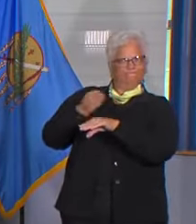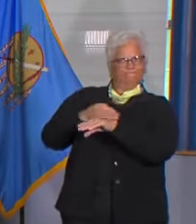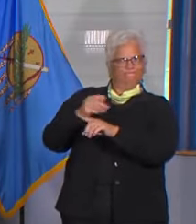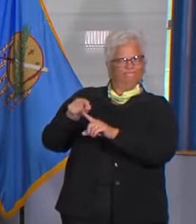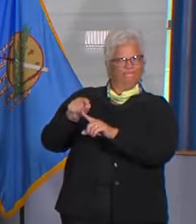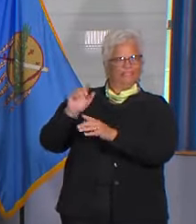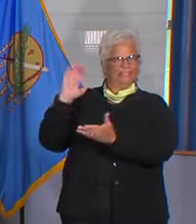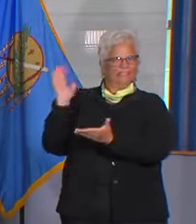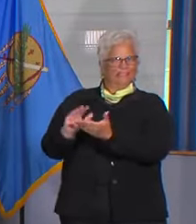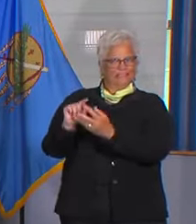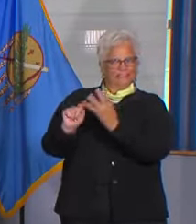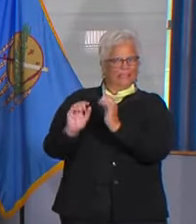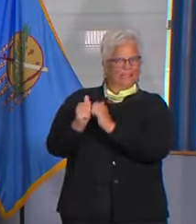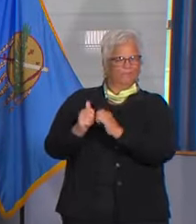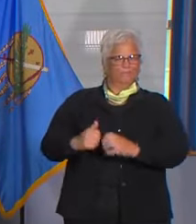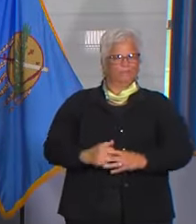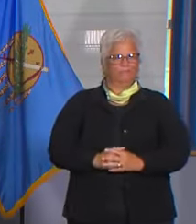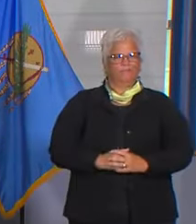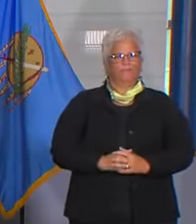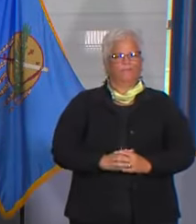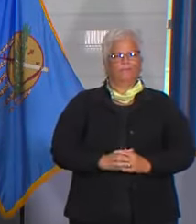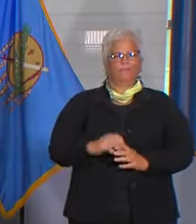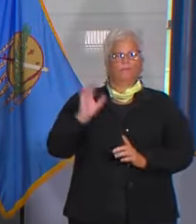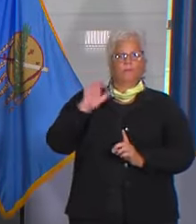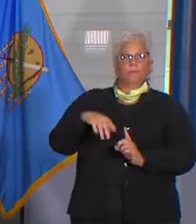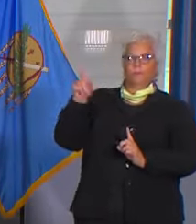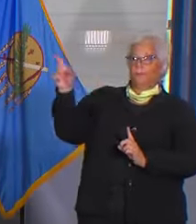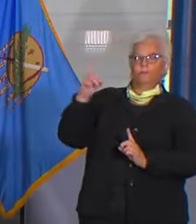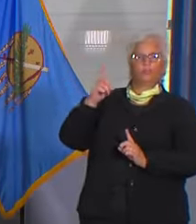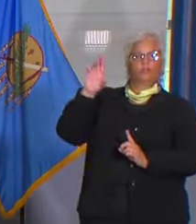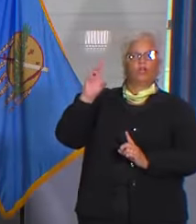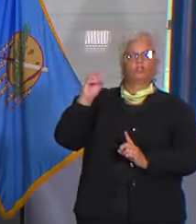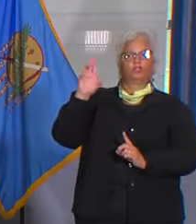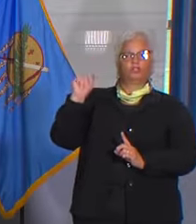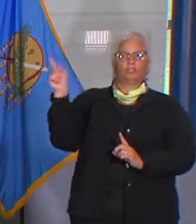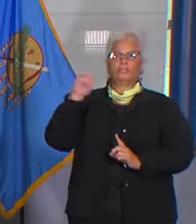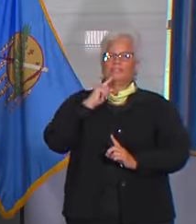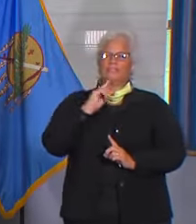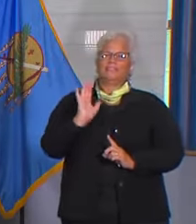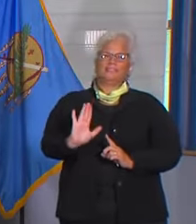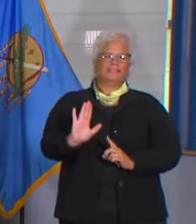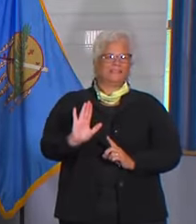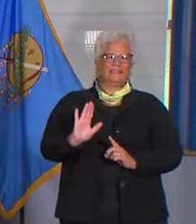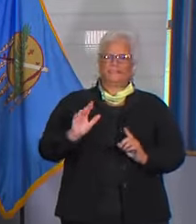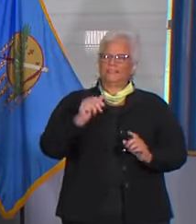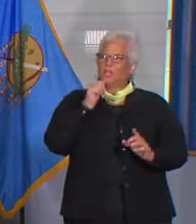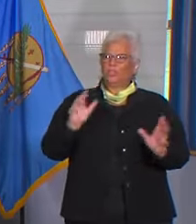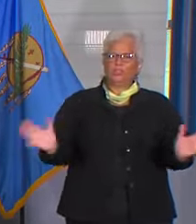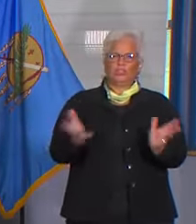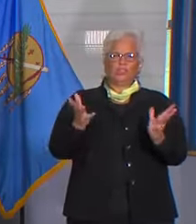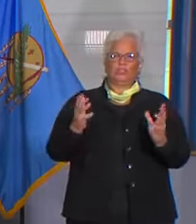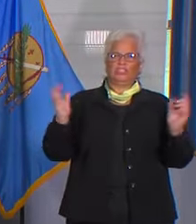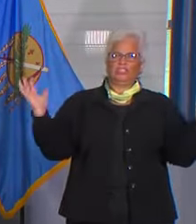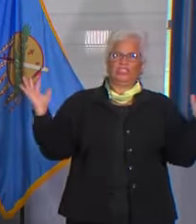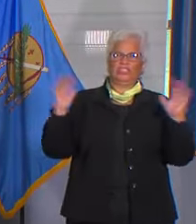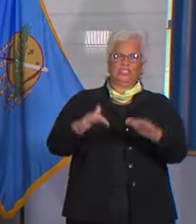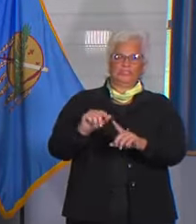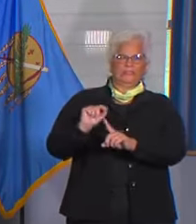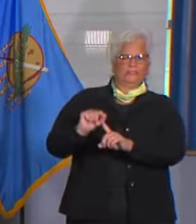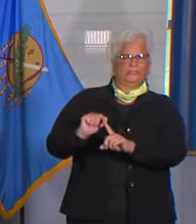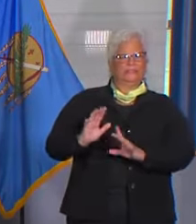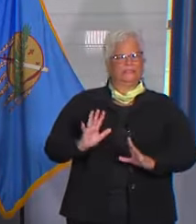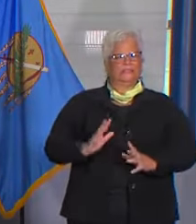But if it is, then we will act on that. Also, you know, the other big recommendation that they have in